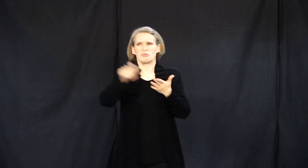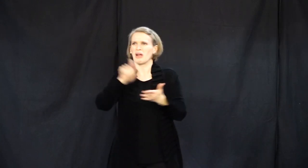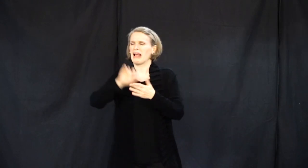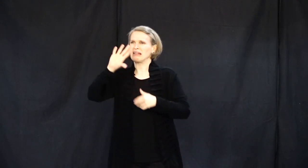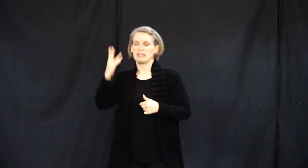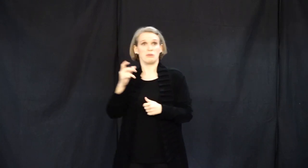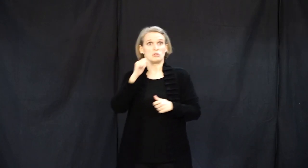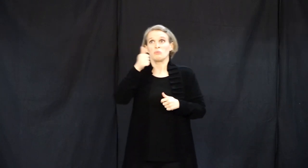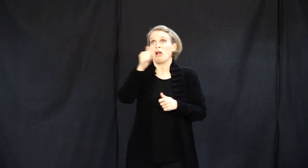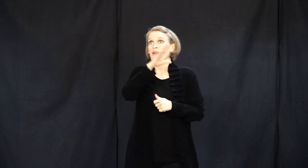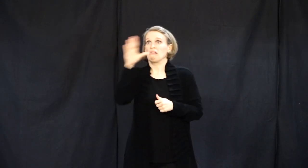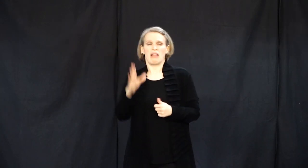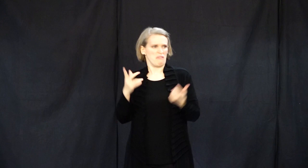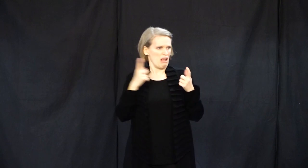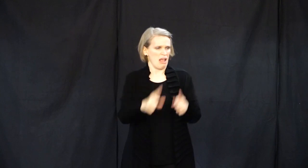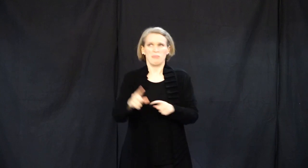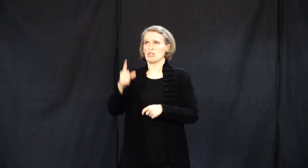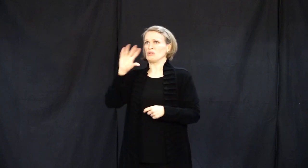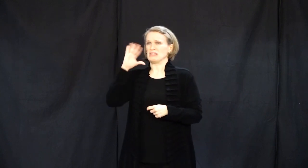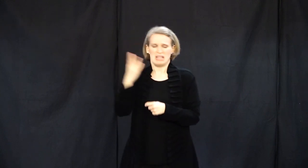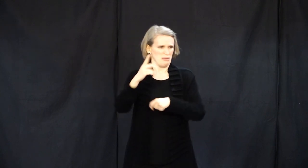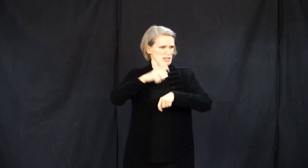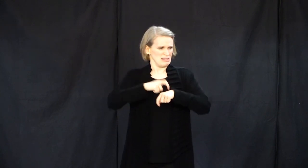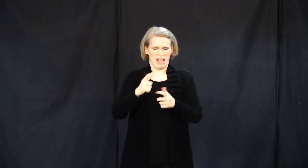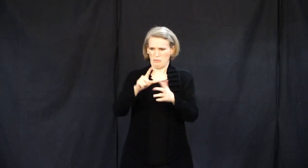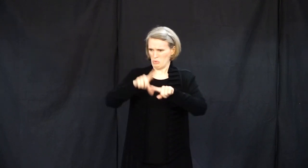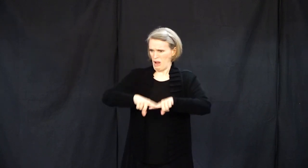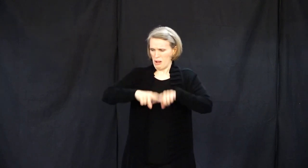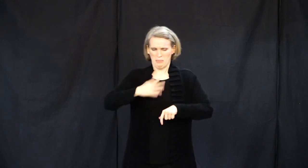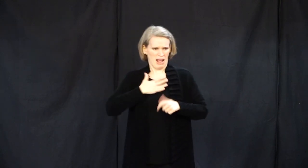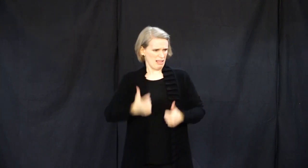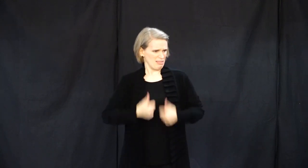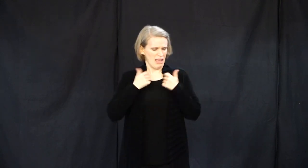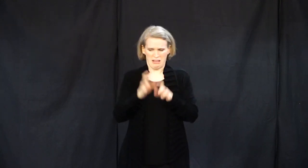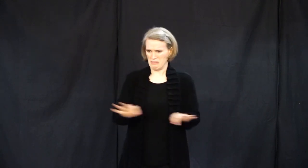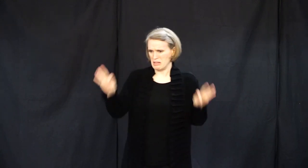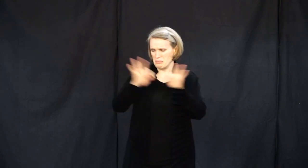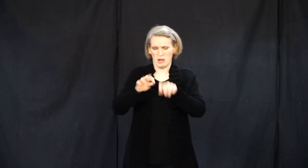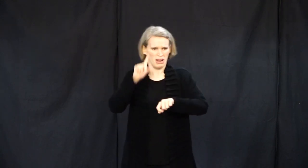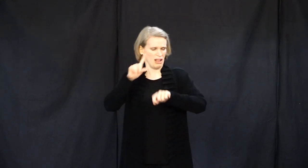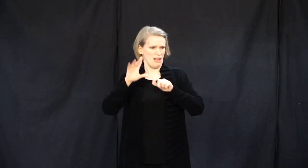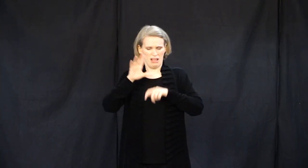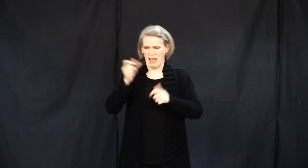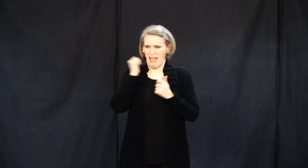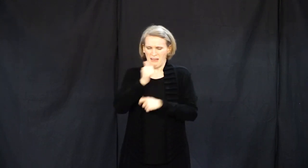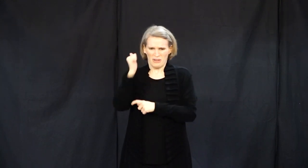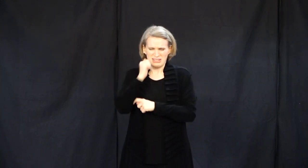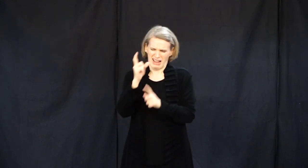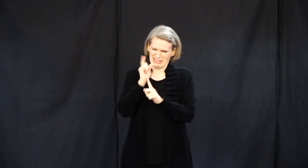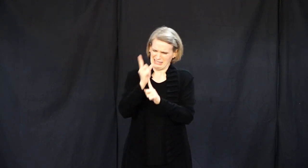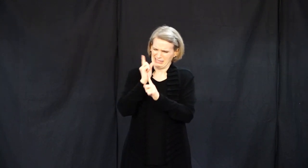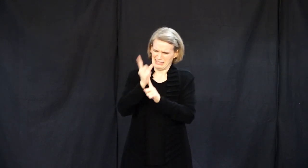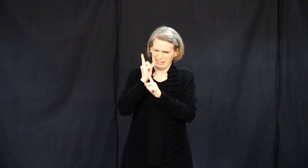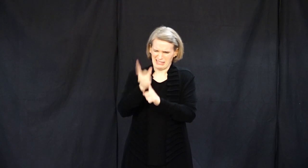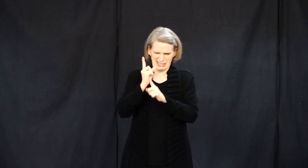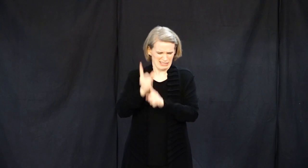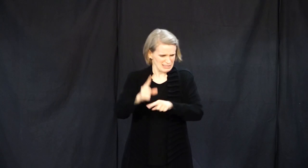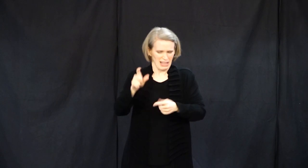won't arrive? How do you write like you needed to survive? How do you write every second you're alive? Every second you're alive. Every second